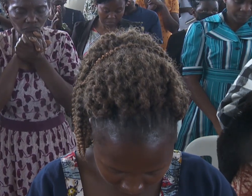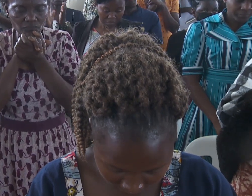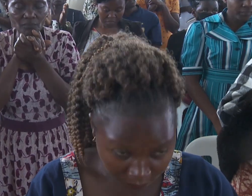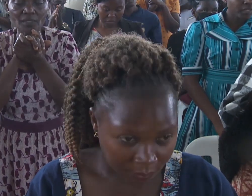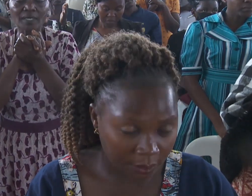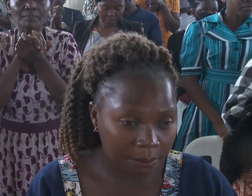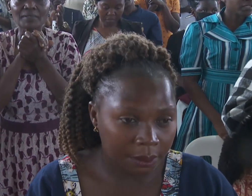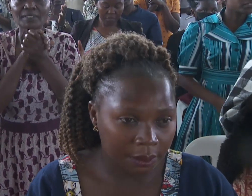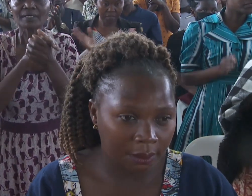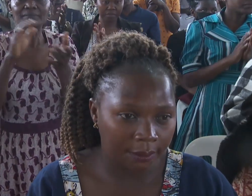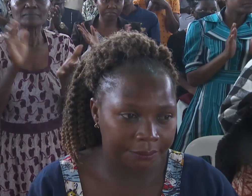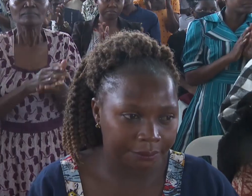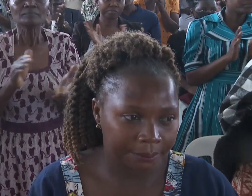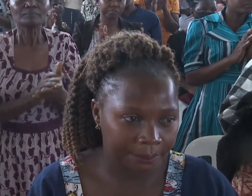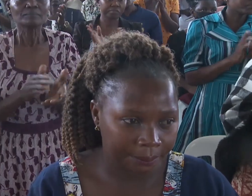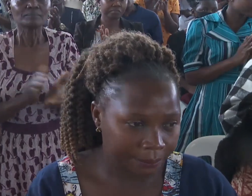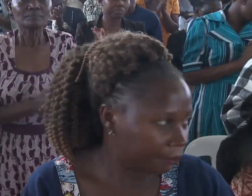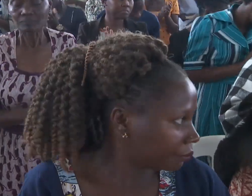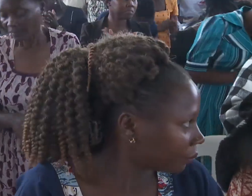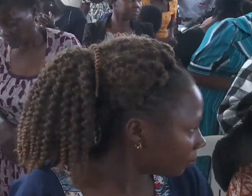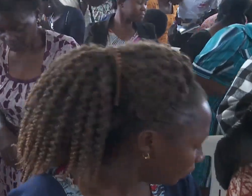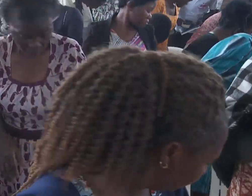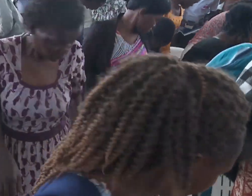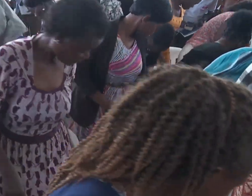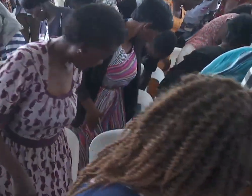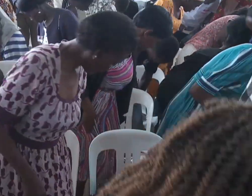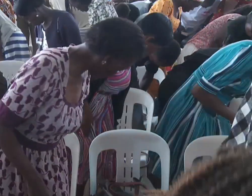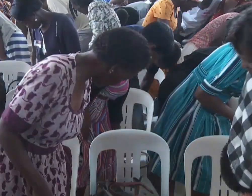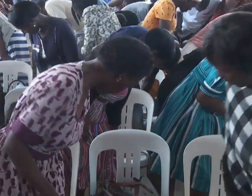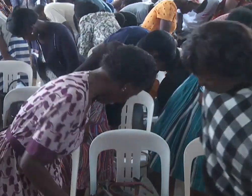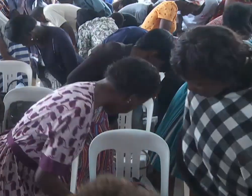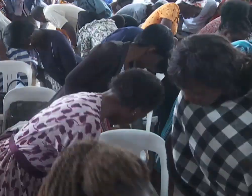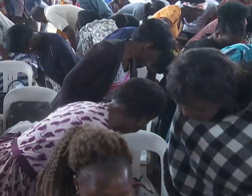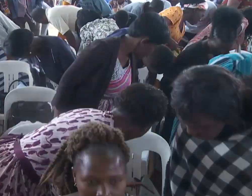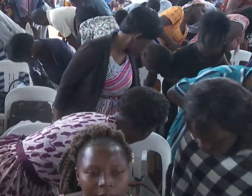Jesus. Amen. Amen. I request you to sit